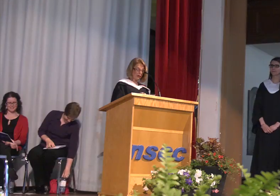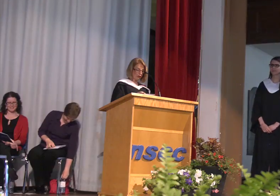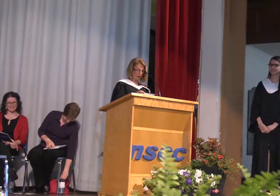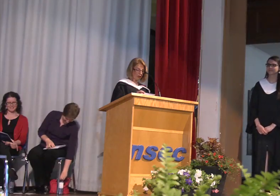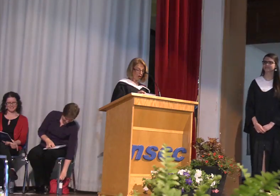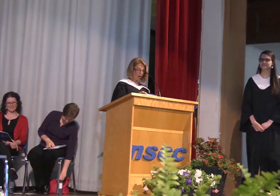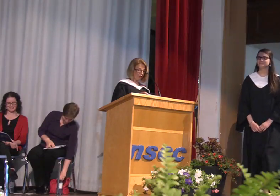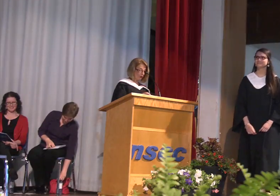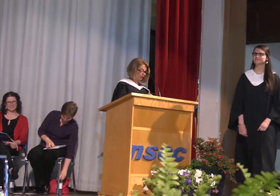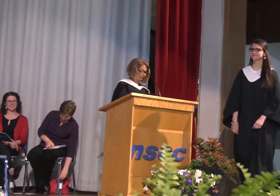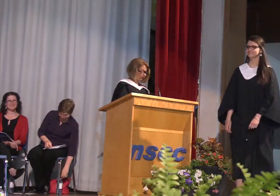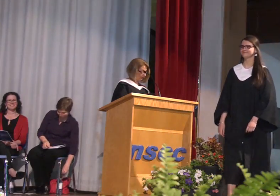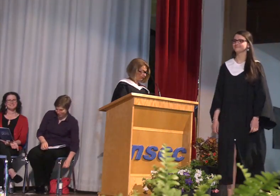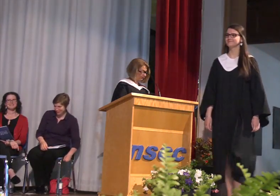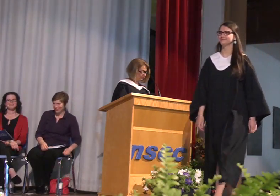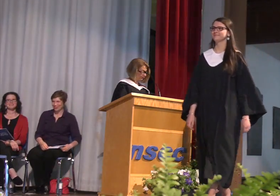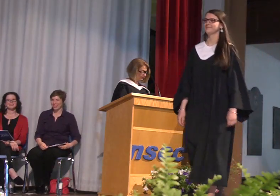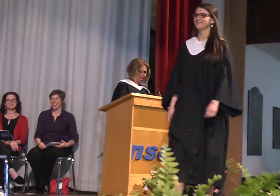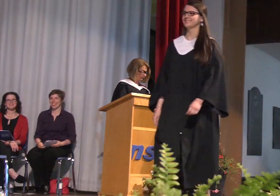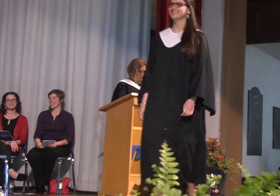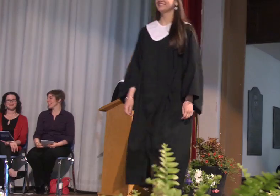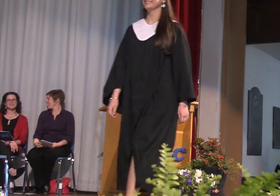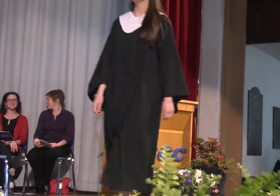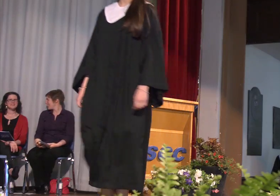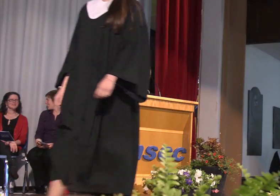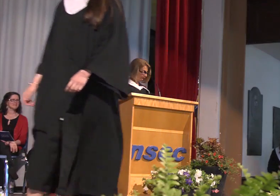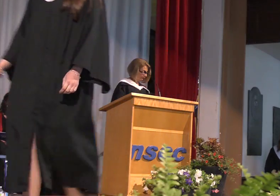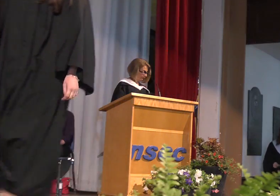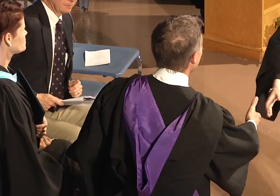Courtney Nickerson, Honors.